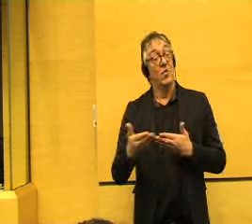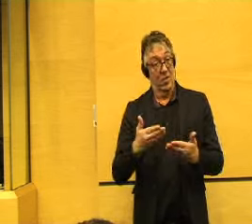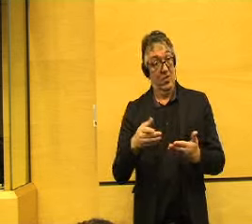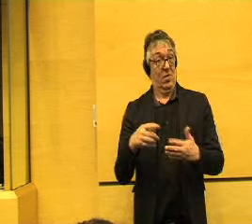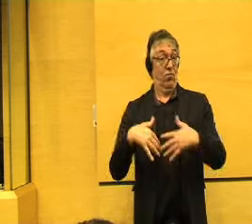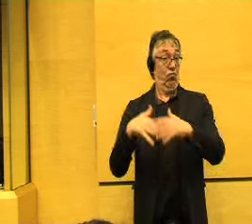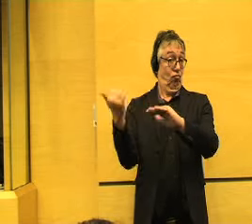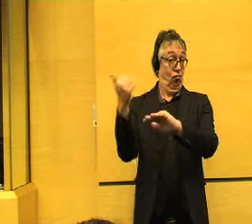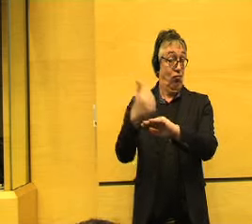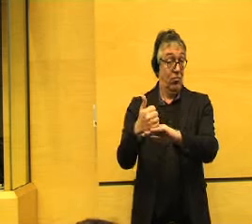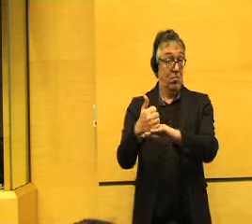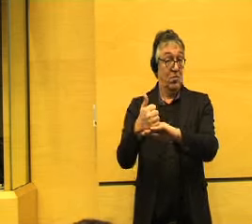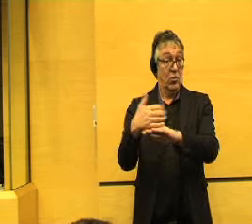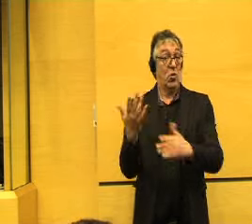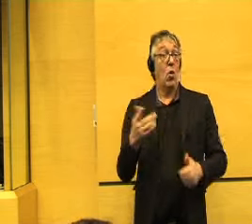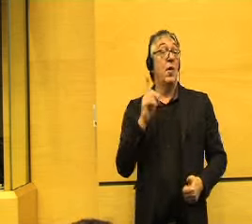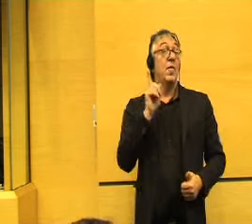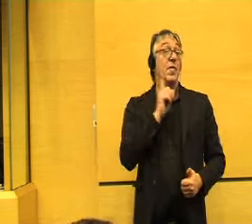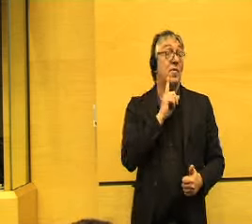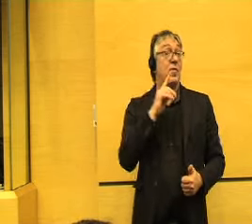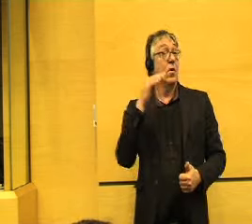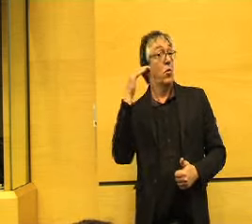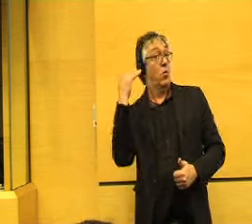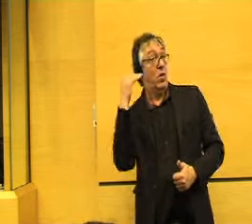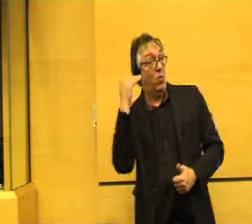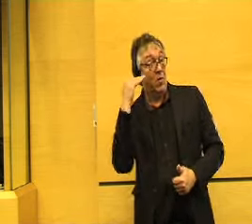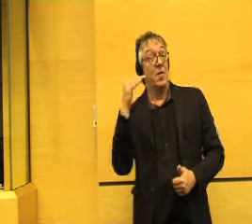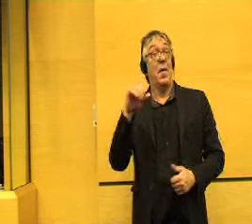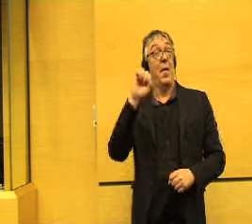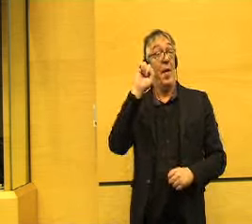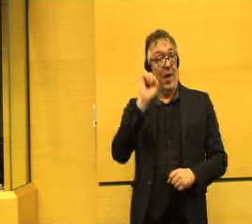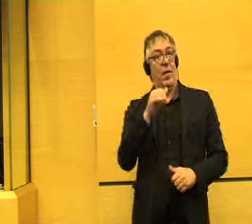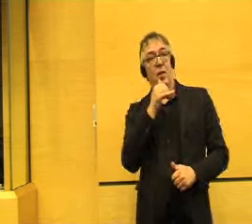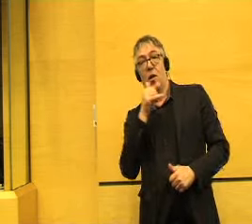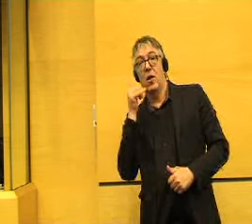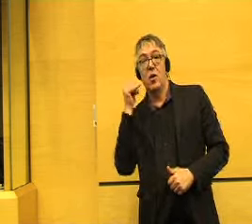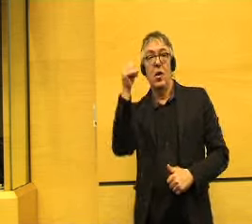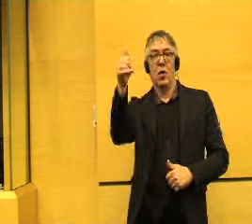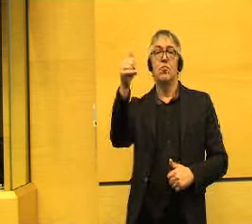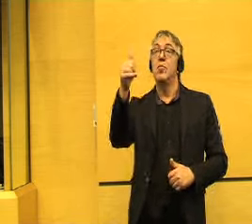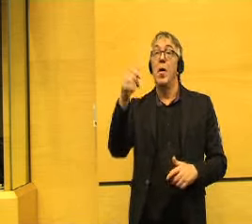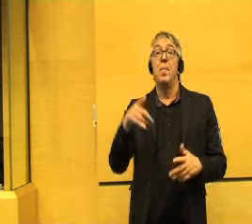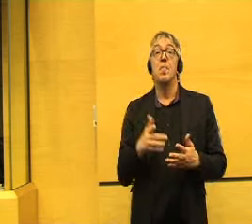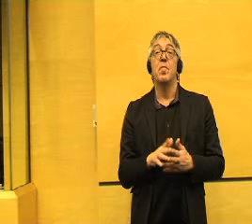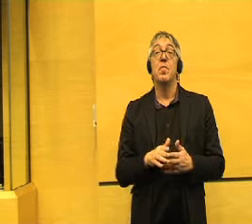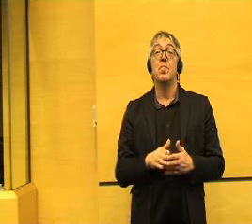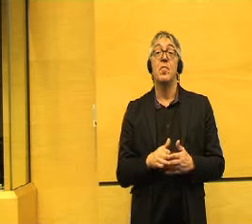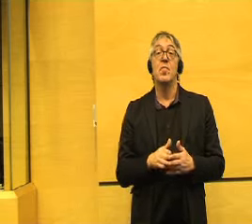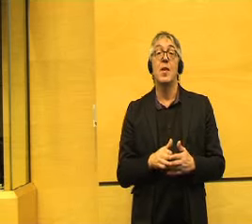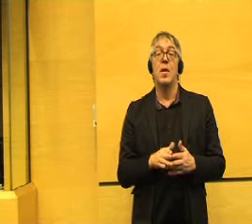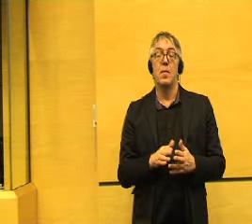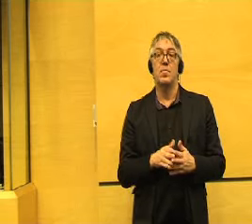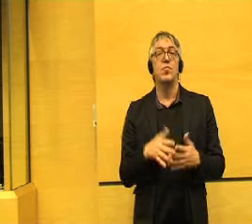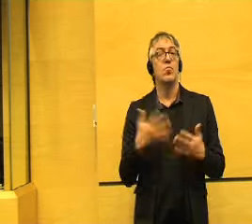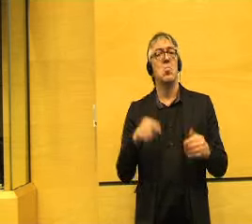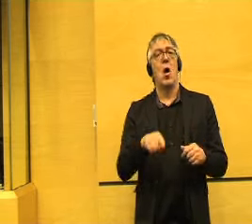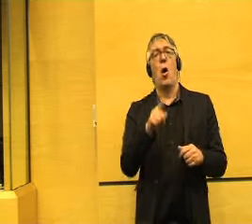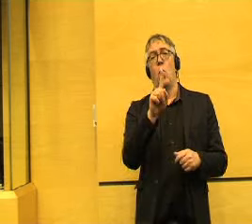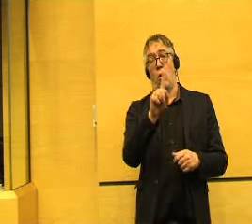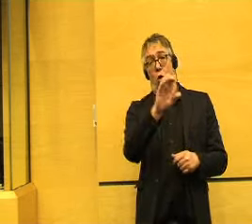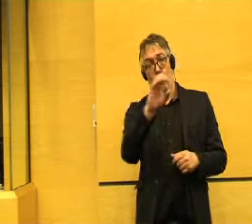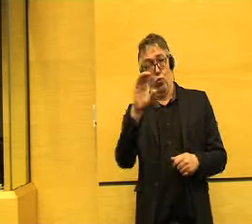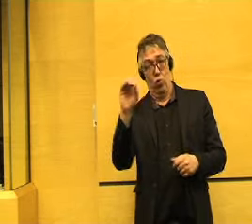hard of hearing people, along with installation of more than 100 kiosks across hospitals, police